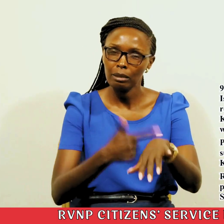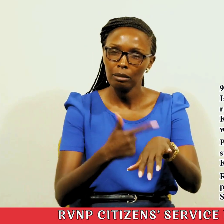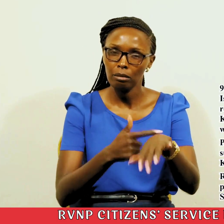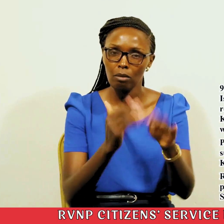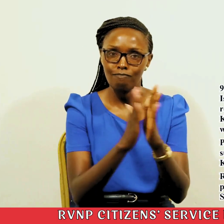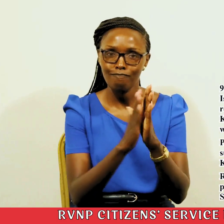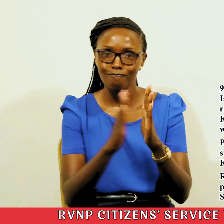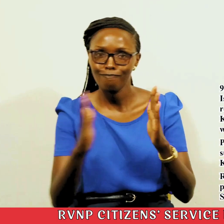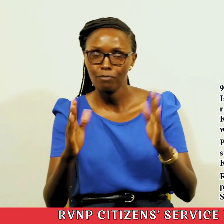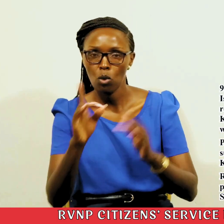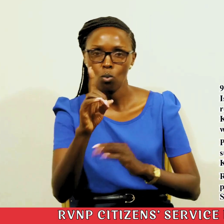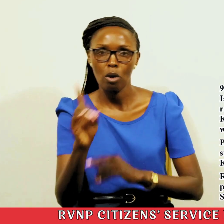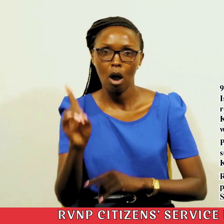1 day.